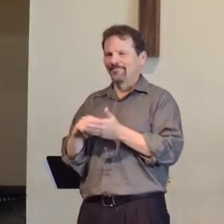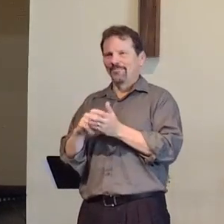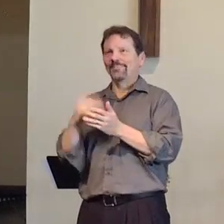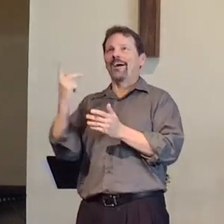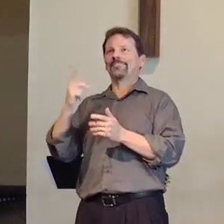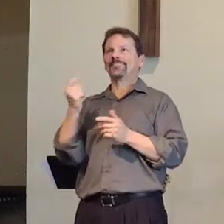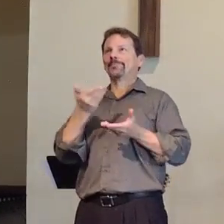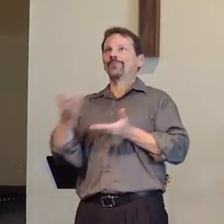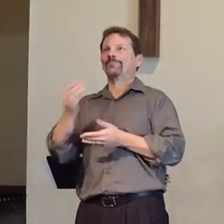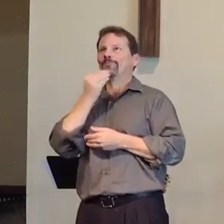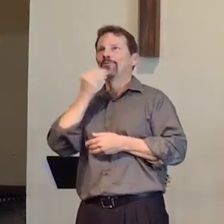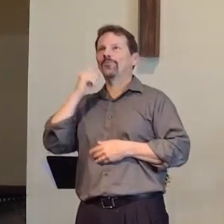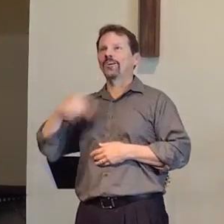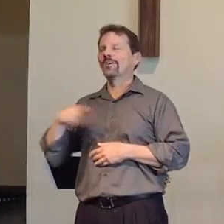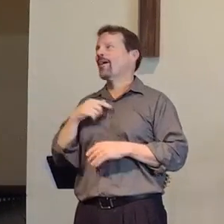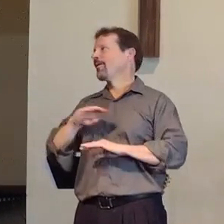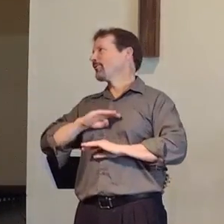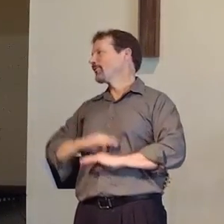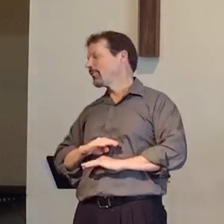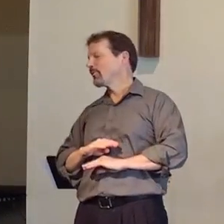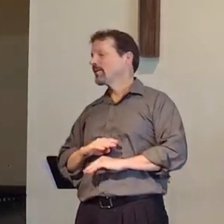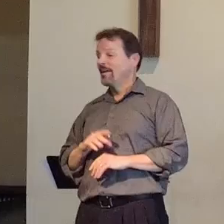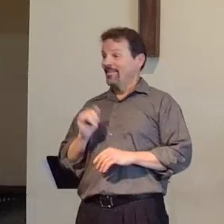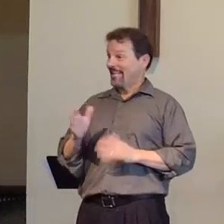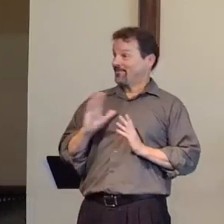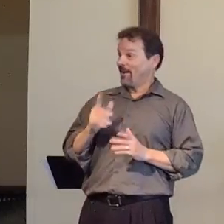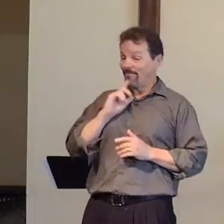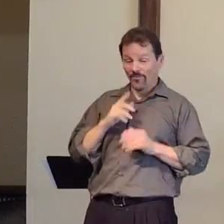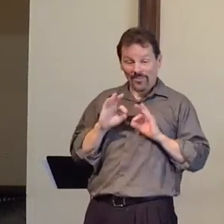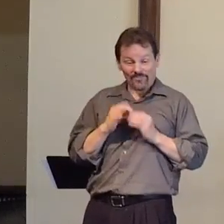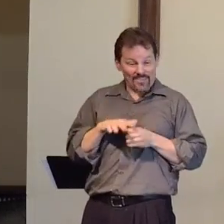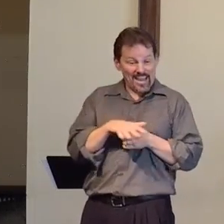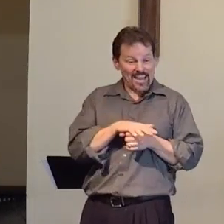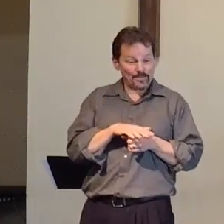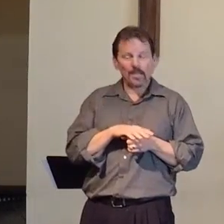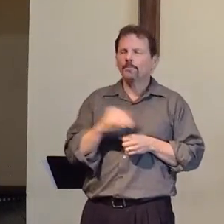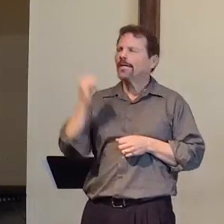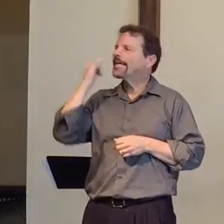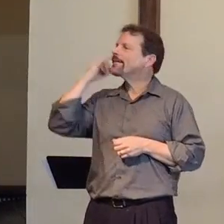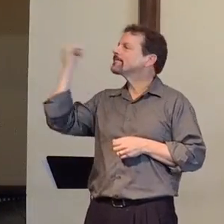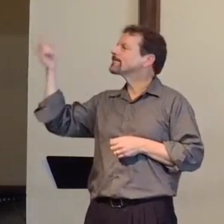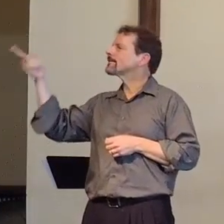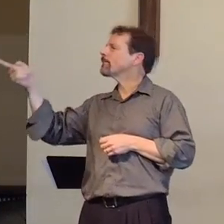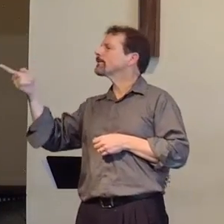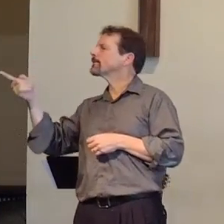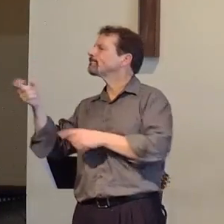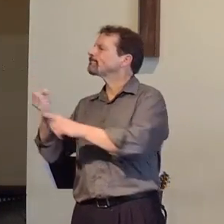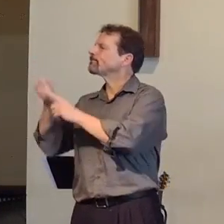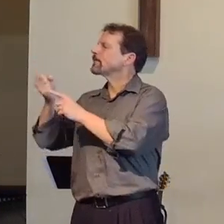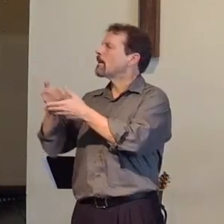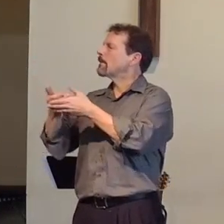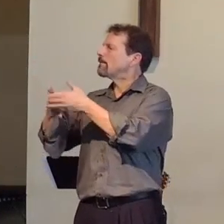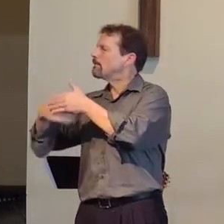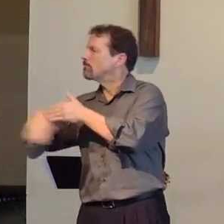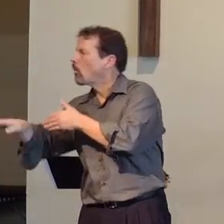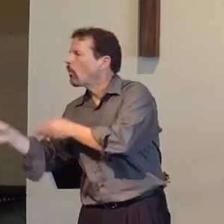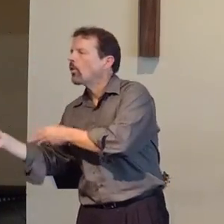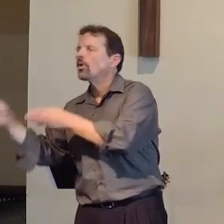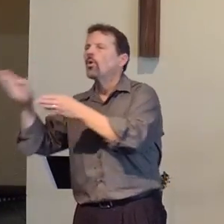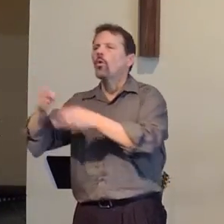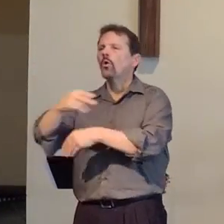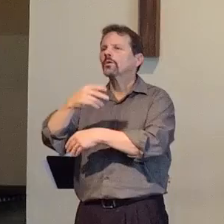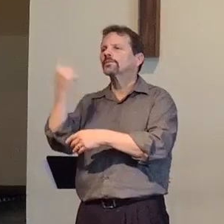So this is okay for us and our family, but when somebody had a baby or got out of the hospital and you want to take them